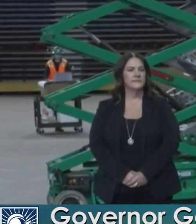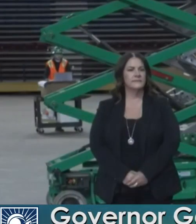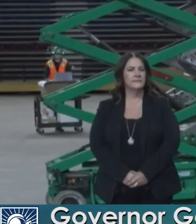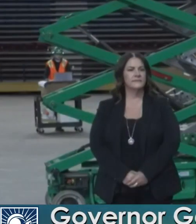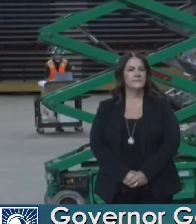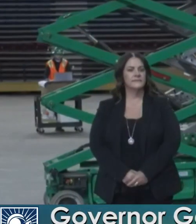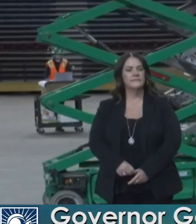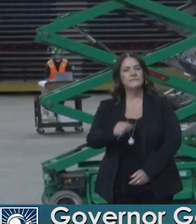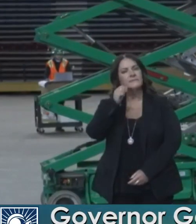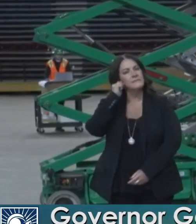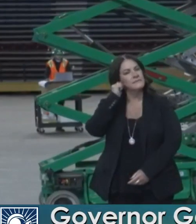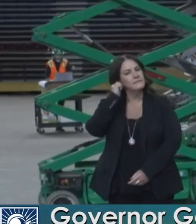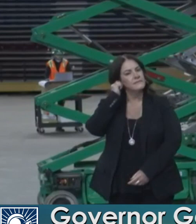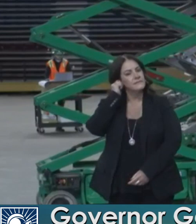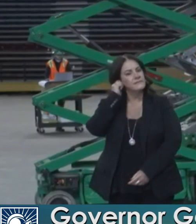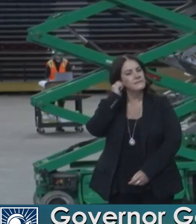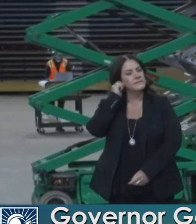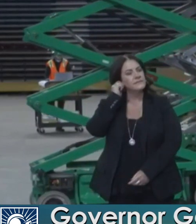All right.